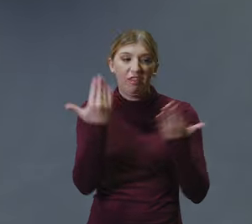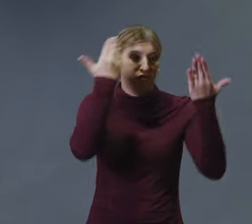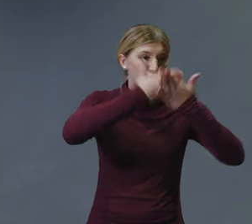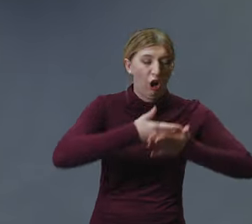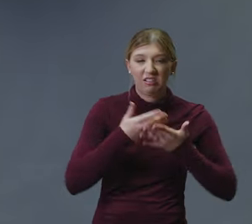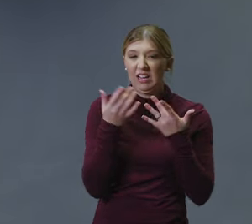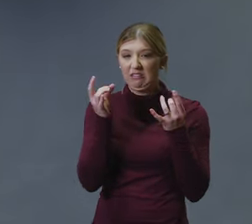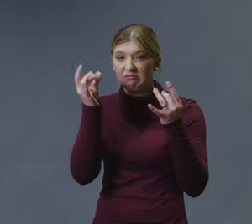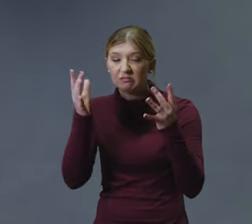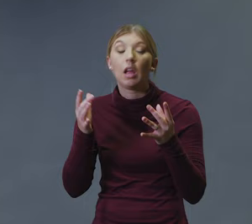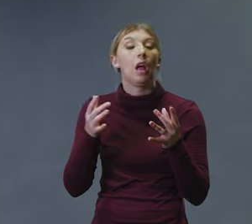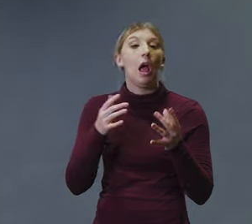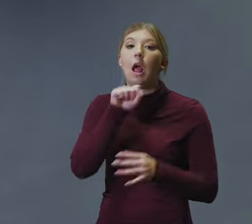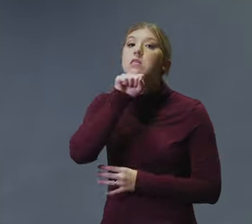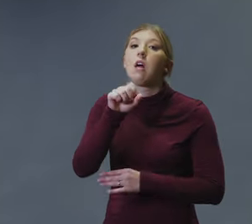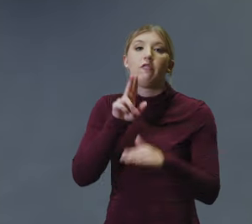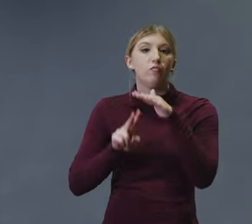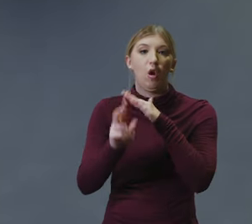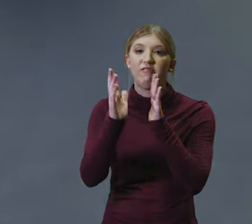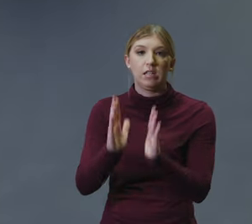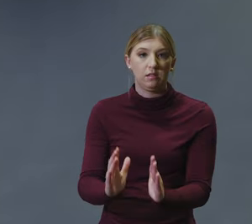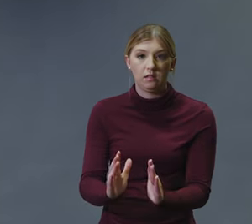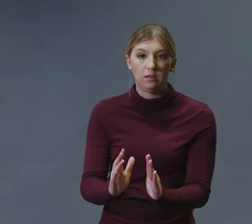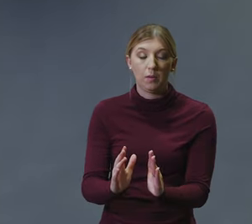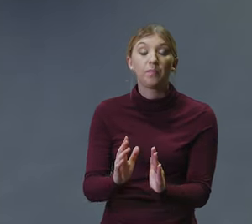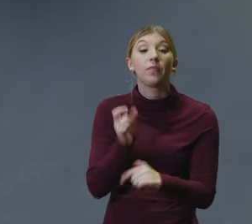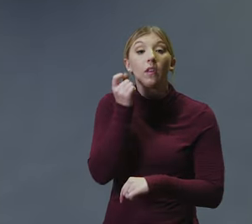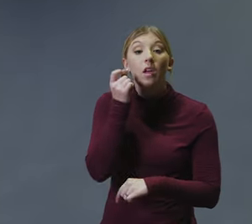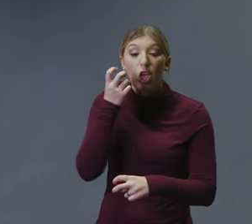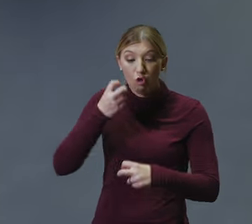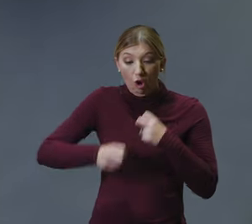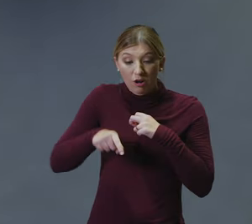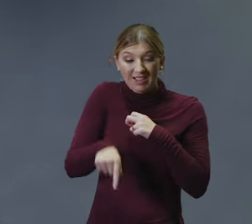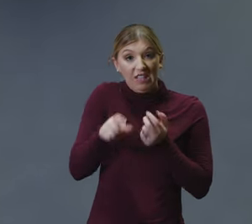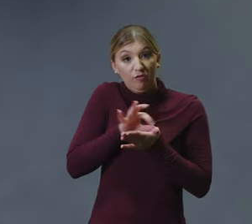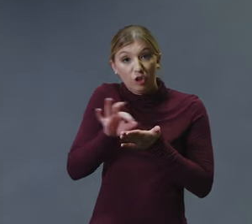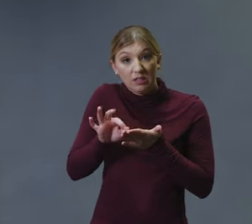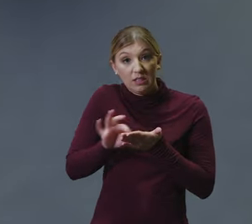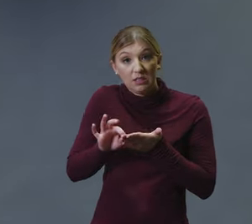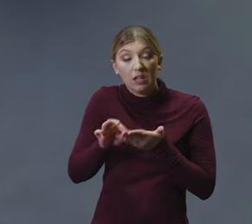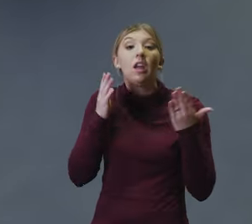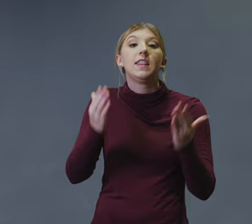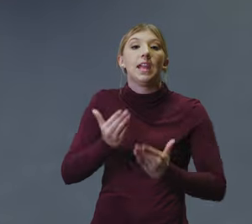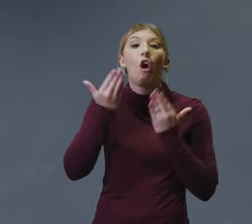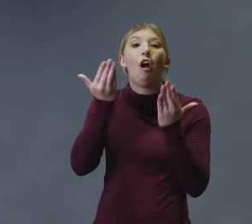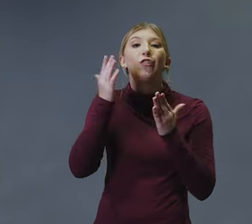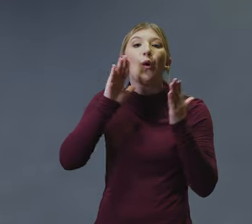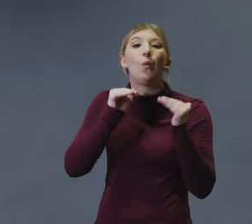and everything else, I love the prophets because as hard as these passages are, they offer us